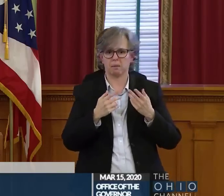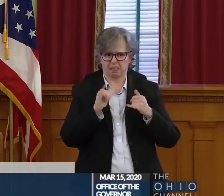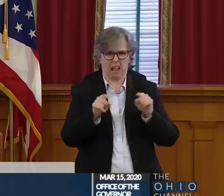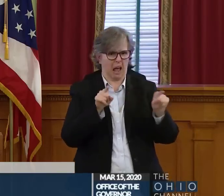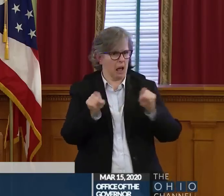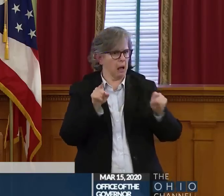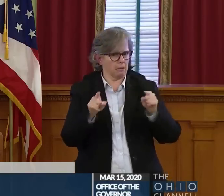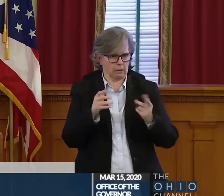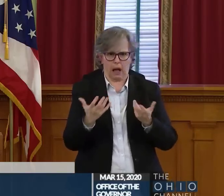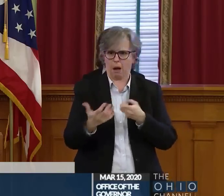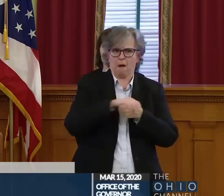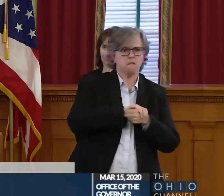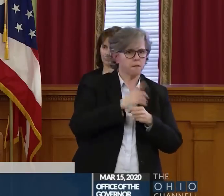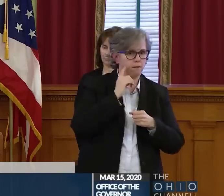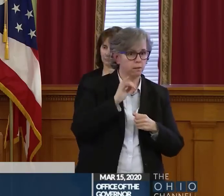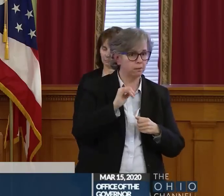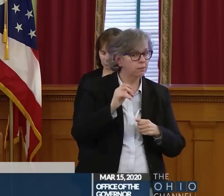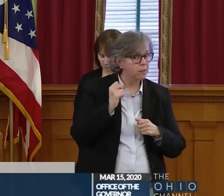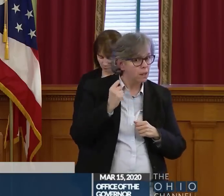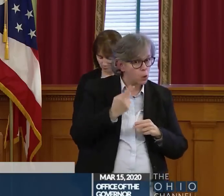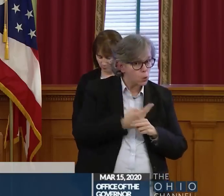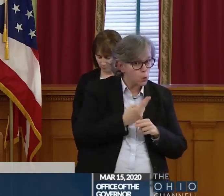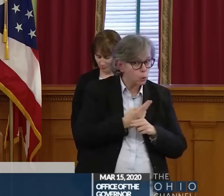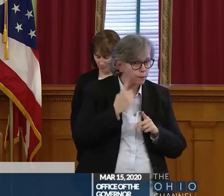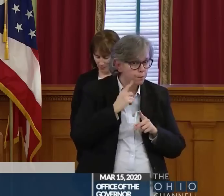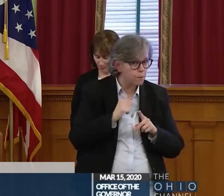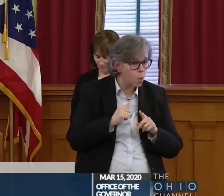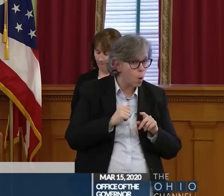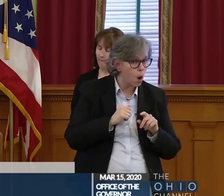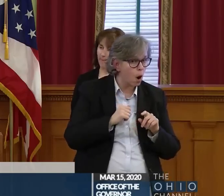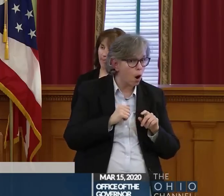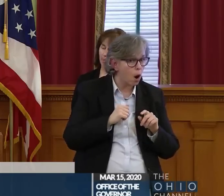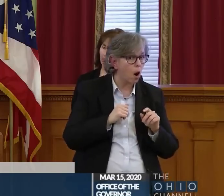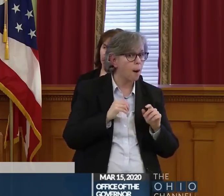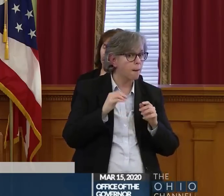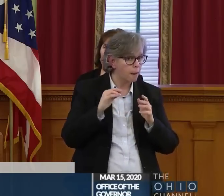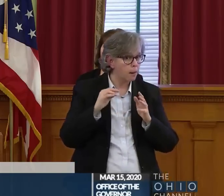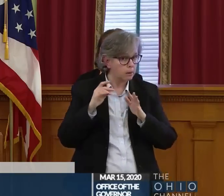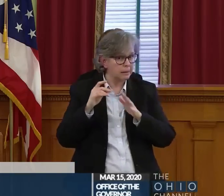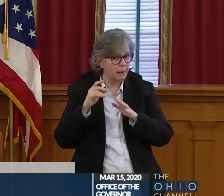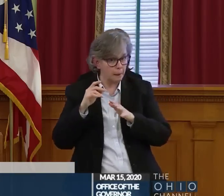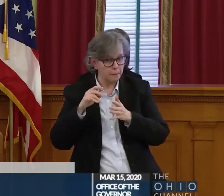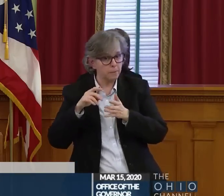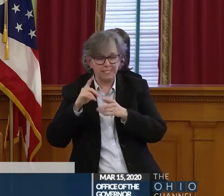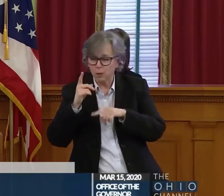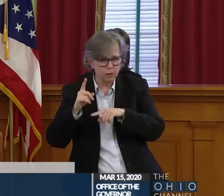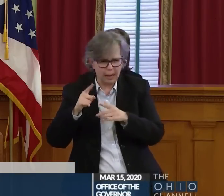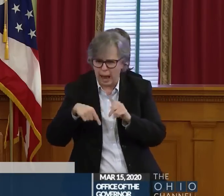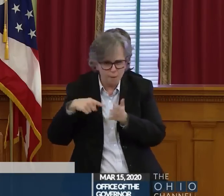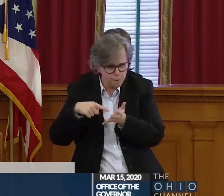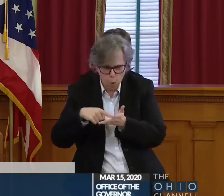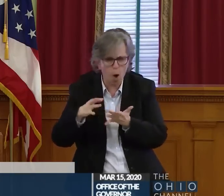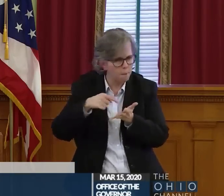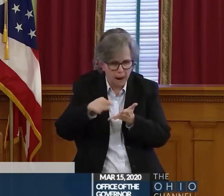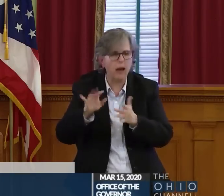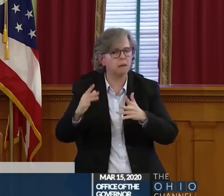that can't be paid during the disaster's impact. SBA loans with long-term repayments in